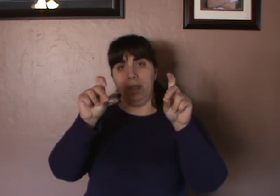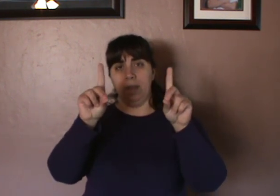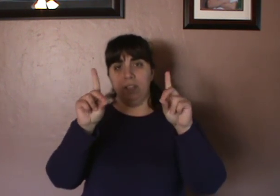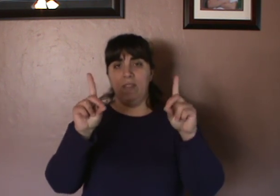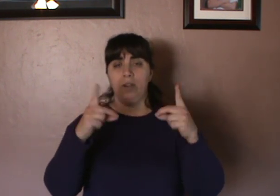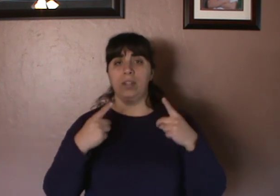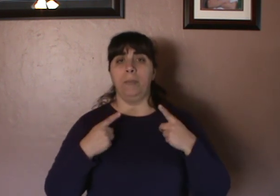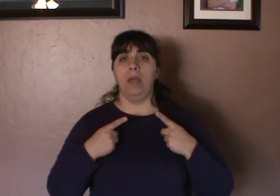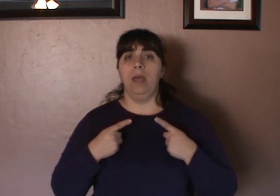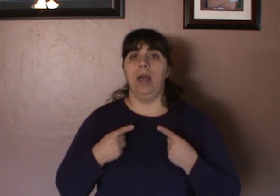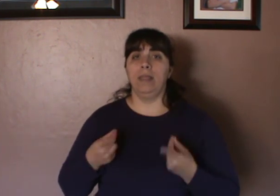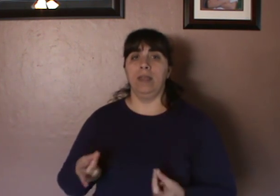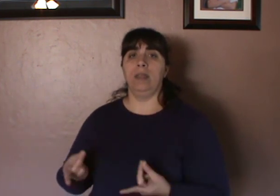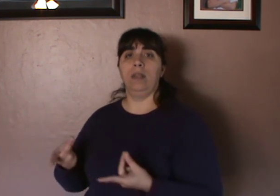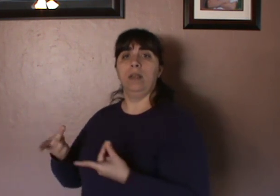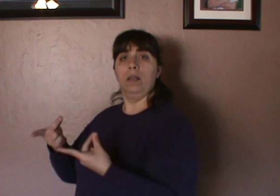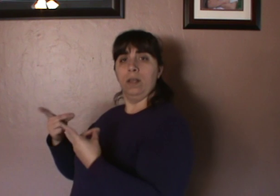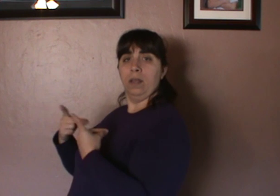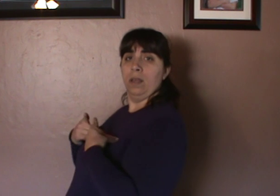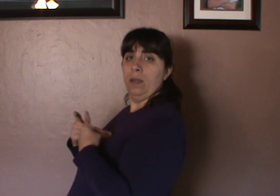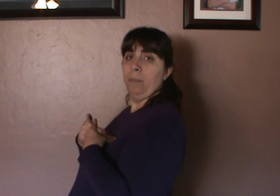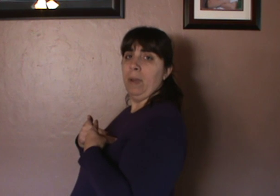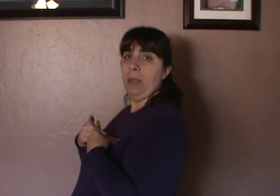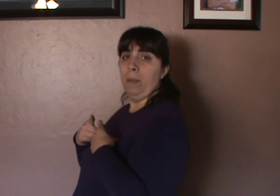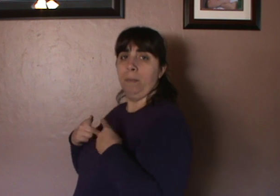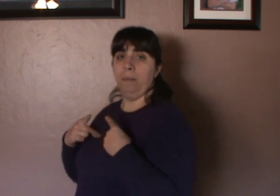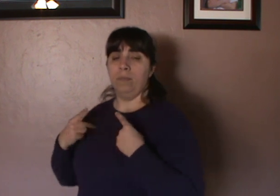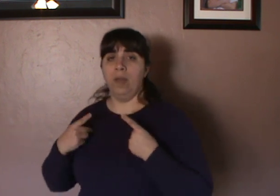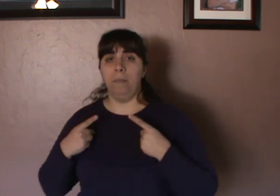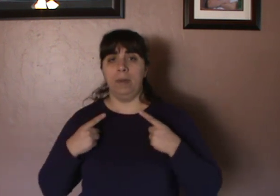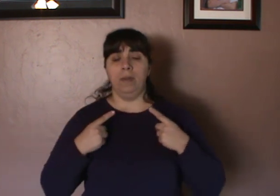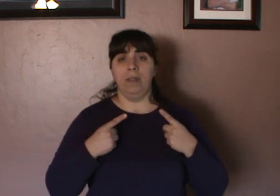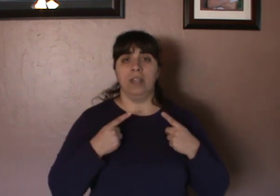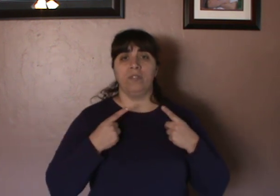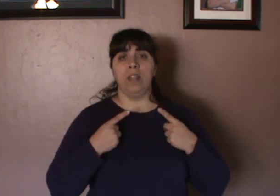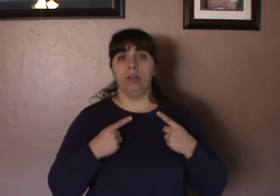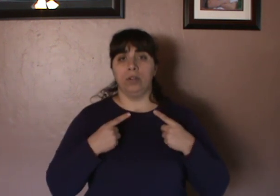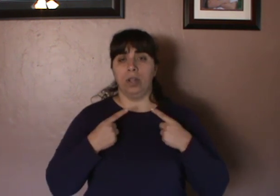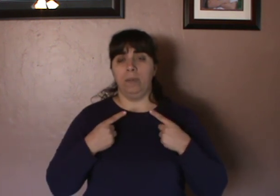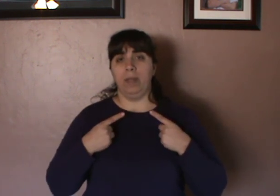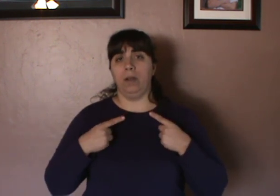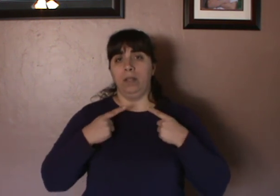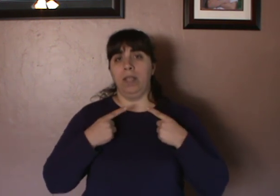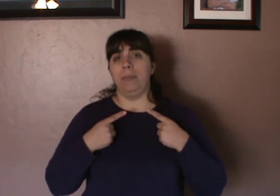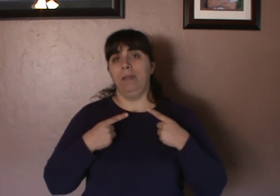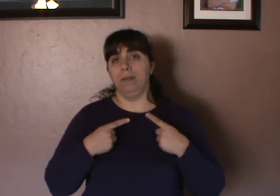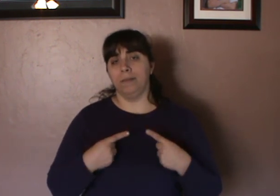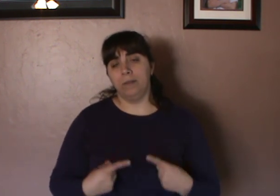index fingers up. And then my thumb and index finger is gonna be on like my lungs and just